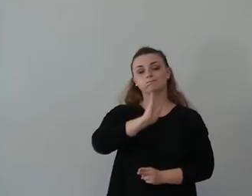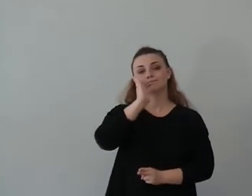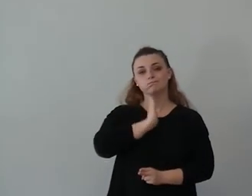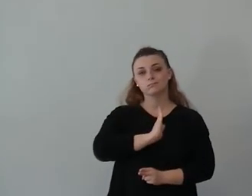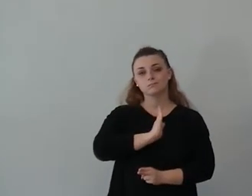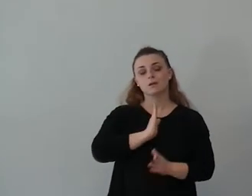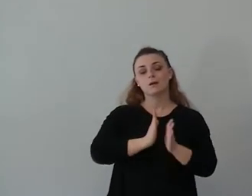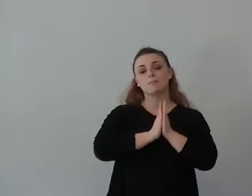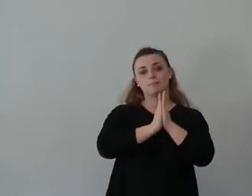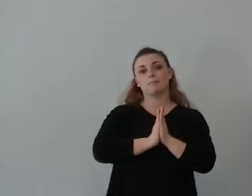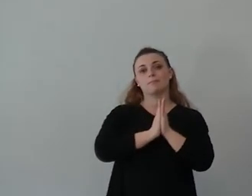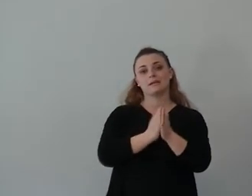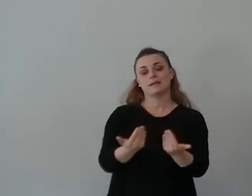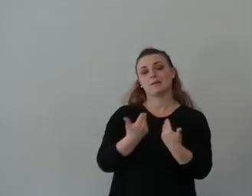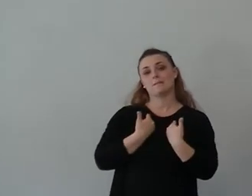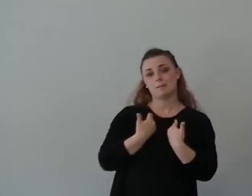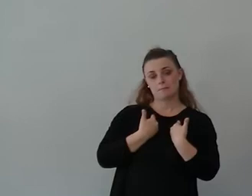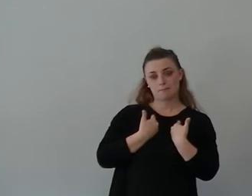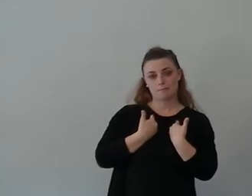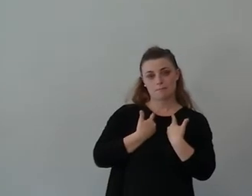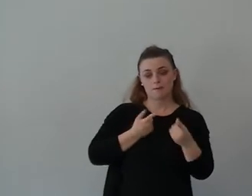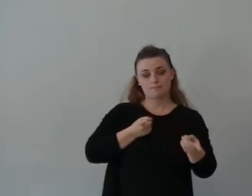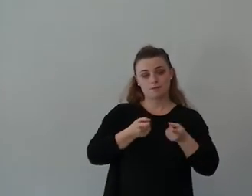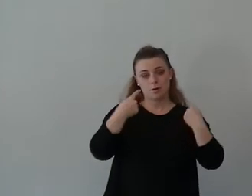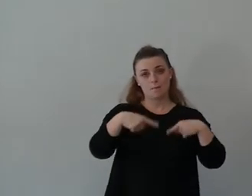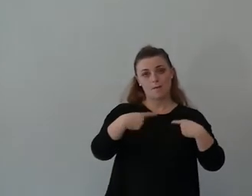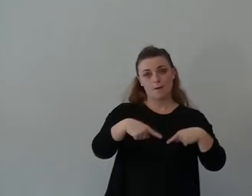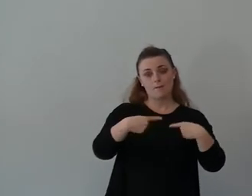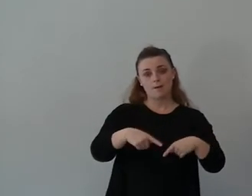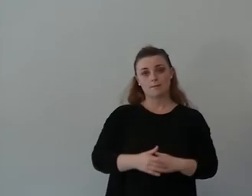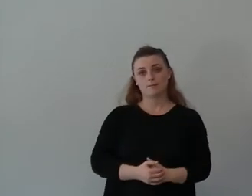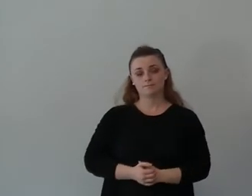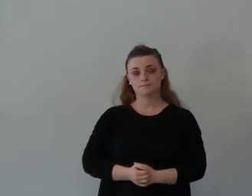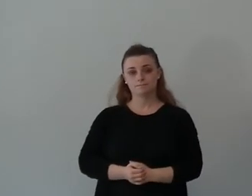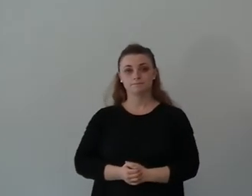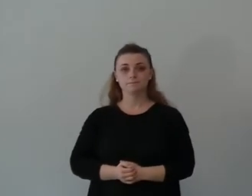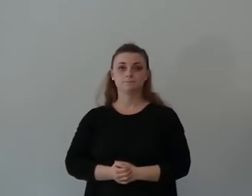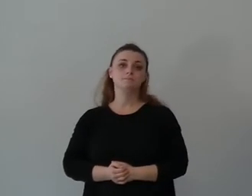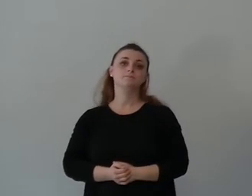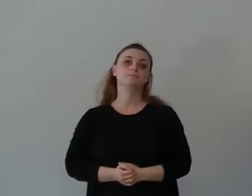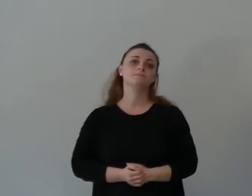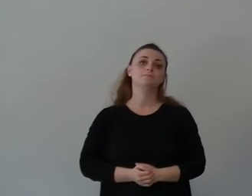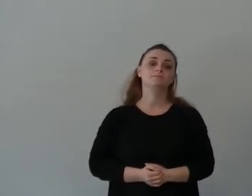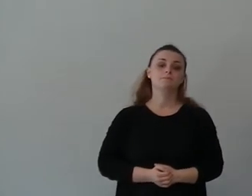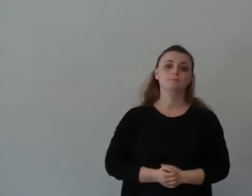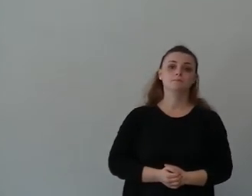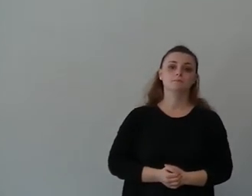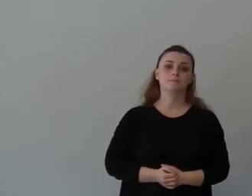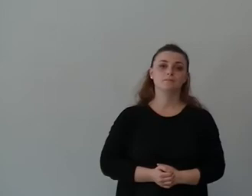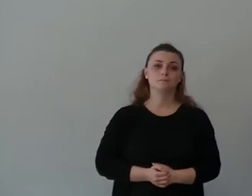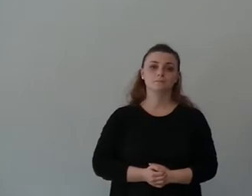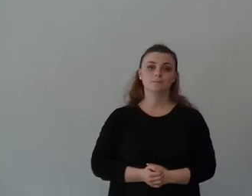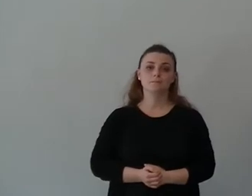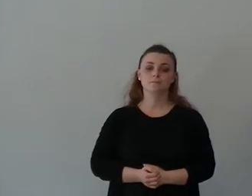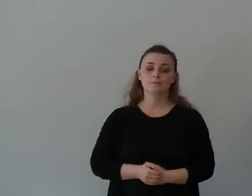The next step that God is asking me to take, He knows, and I need to be listening. Il prossimo passo che il Signore mi